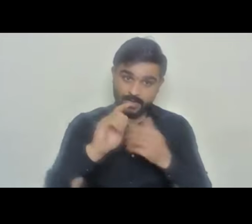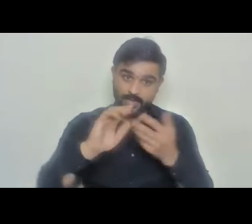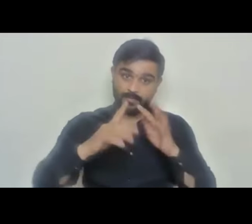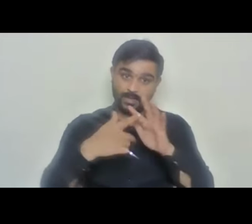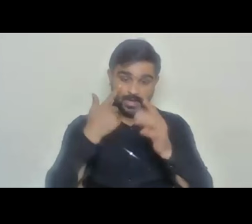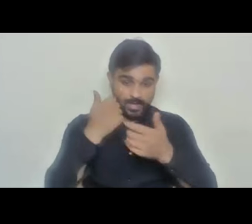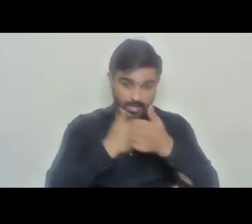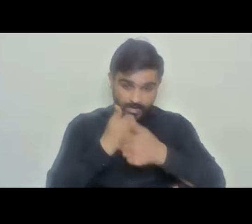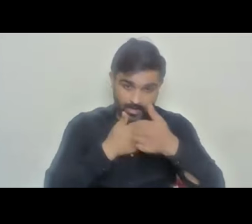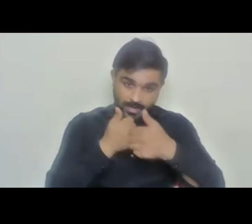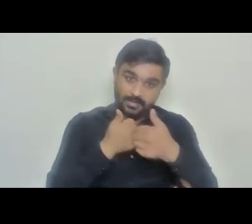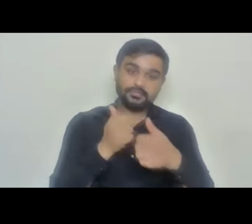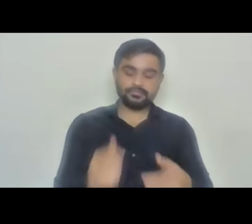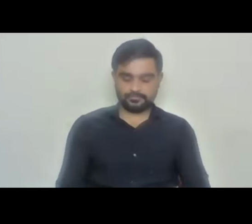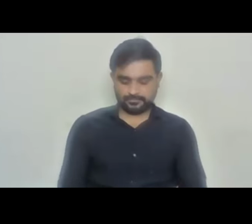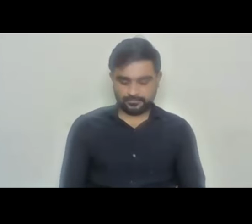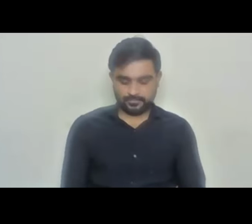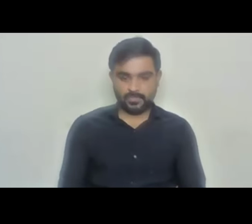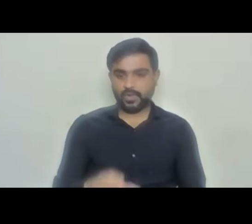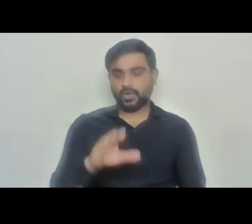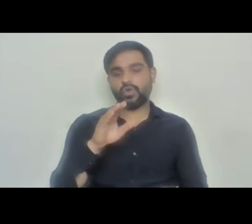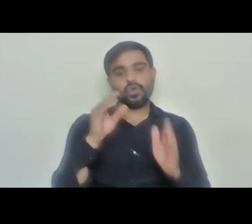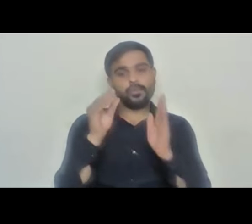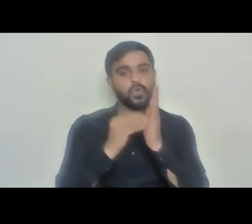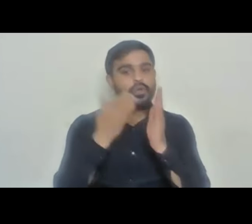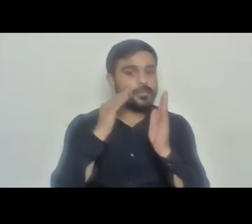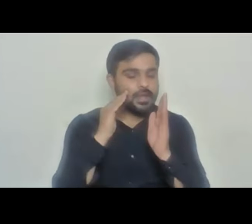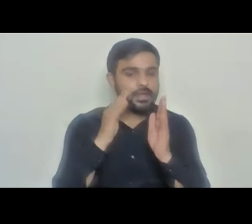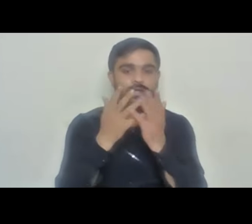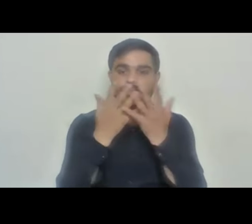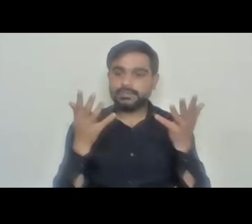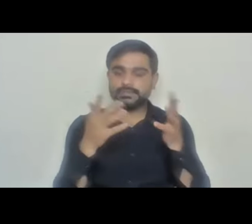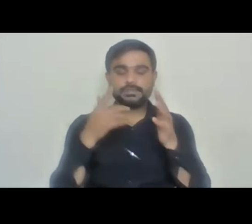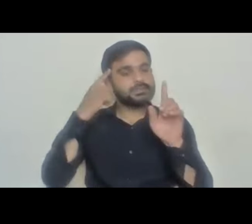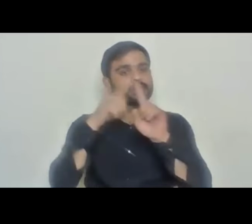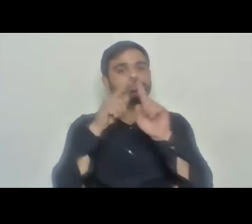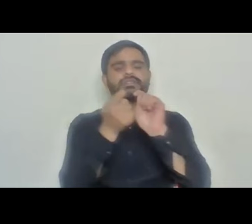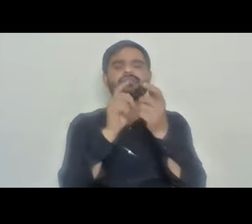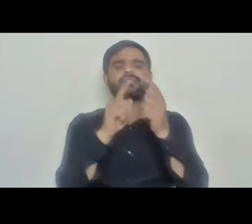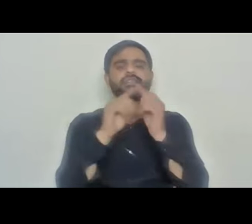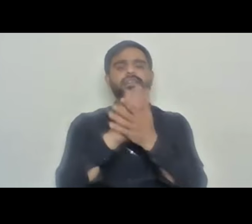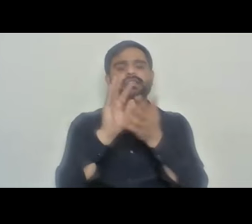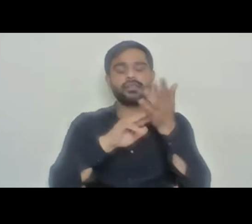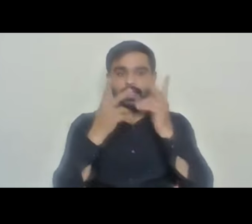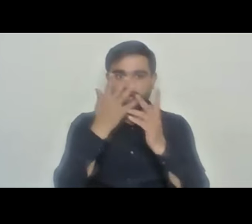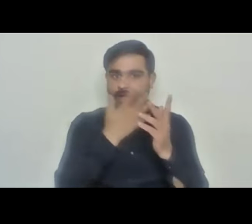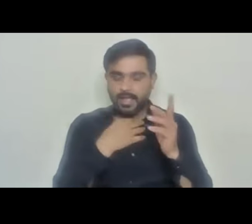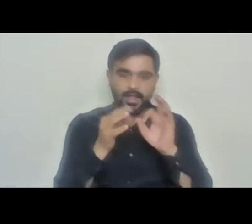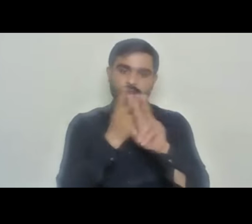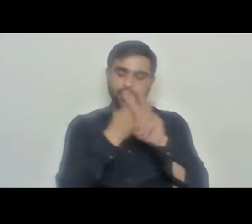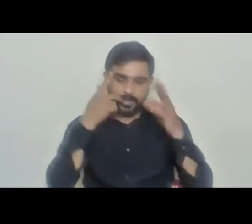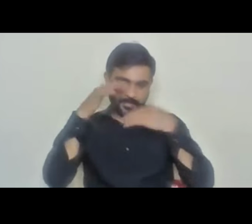or you would code it, or you would divide it into themes depending on your analysis plan and your research